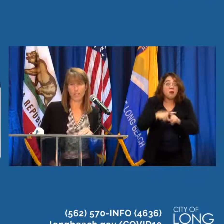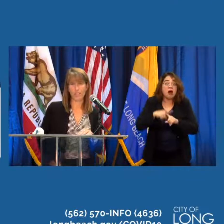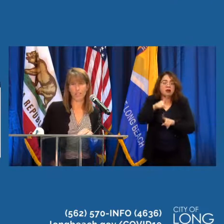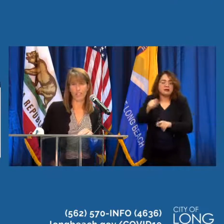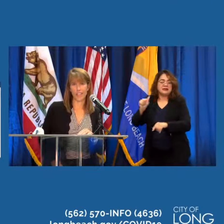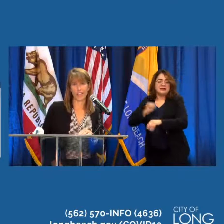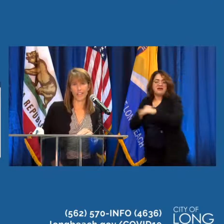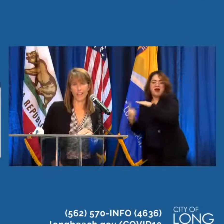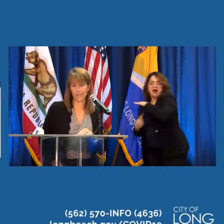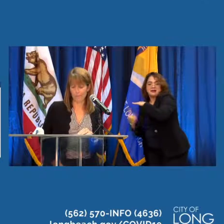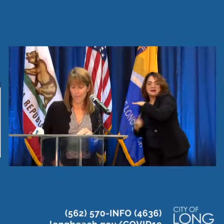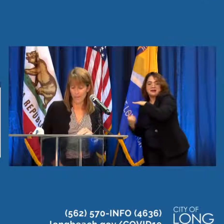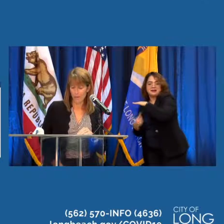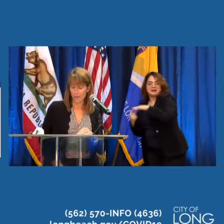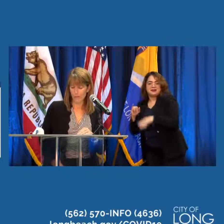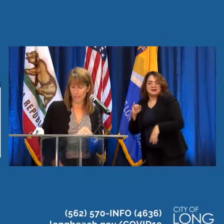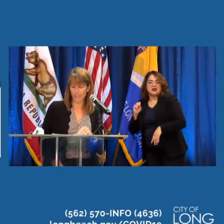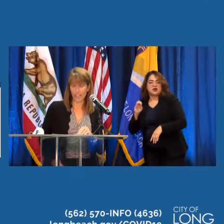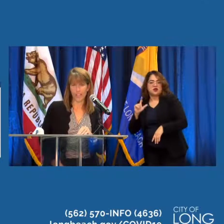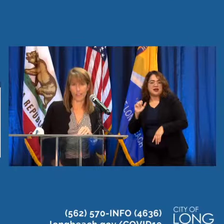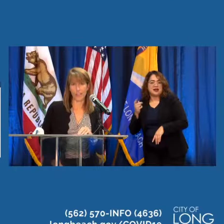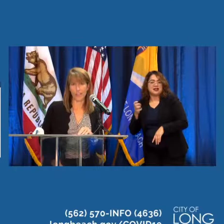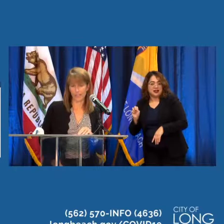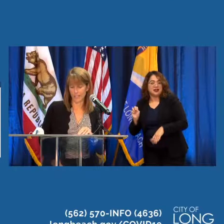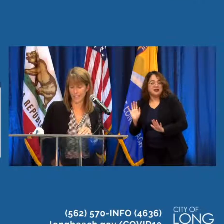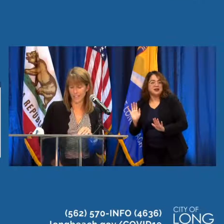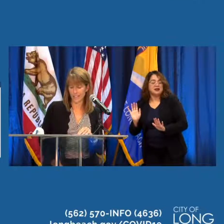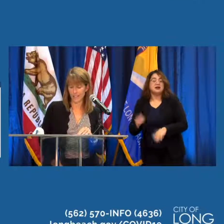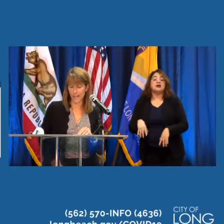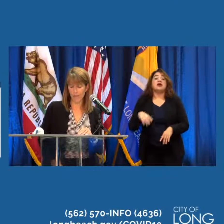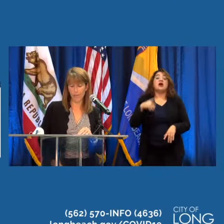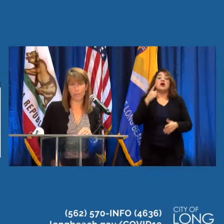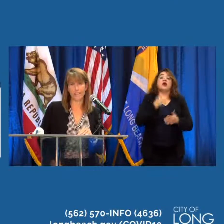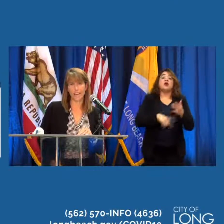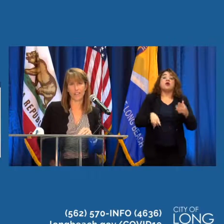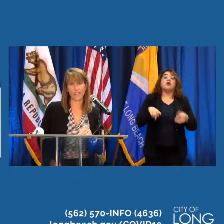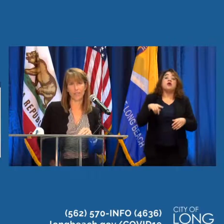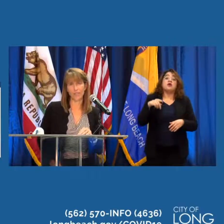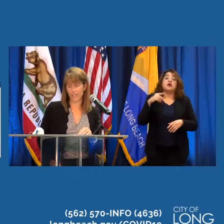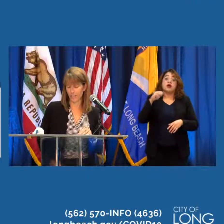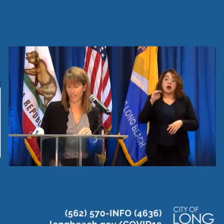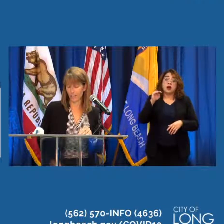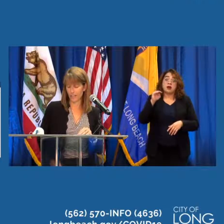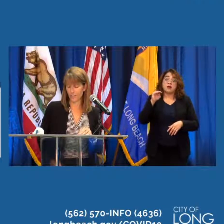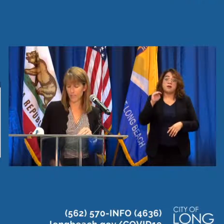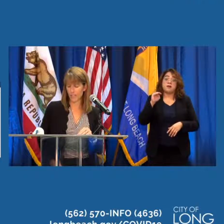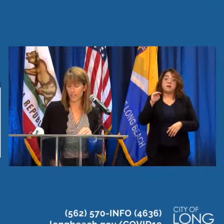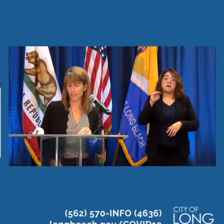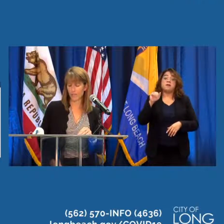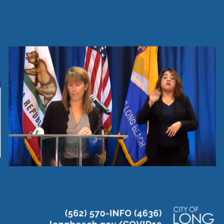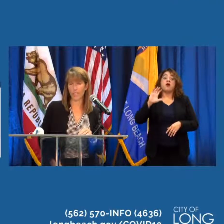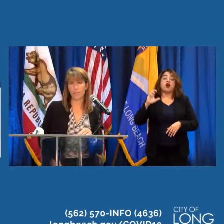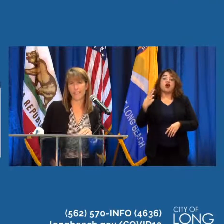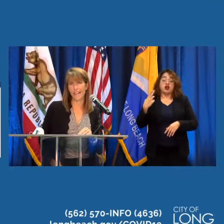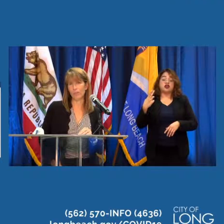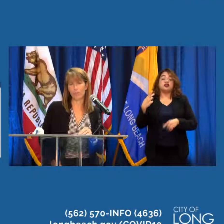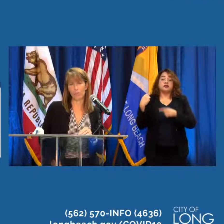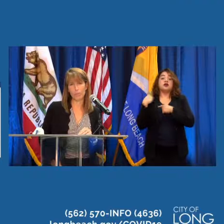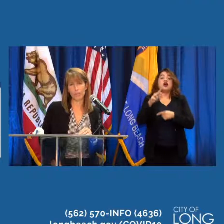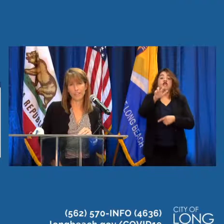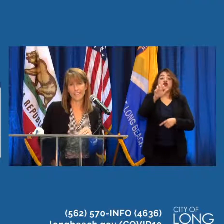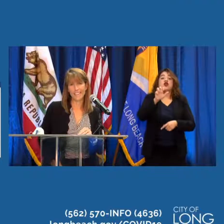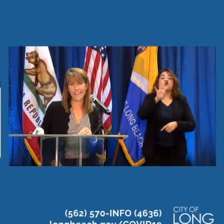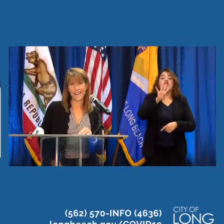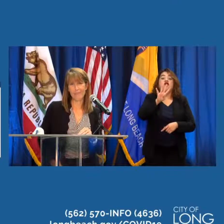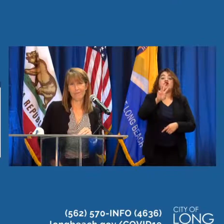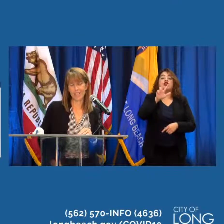Since March of this year, what we've really seen also is a lot of people being tested. We've tested over 343,000